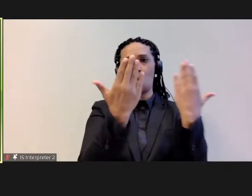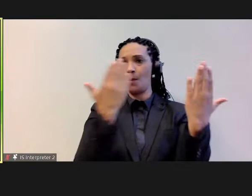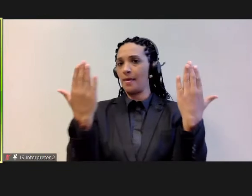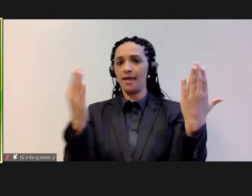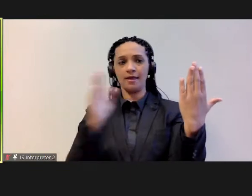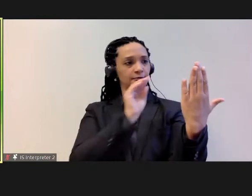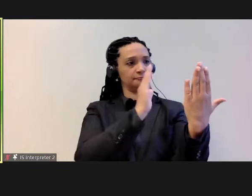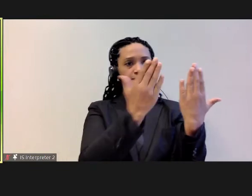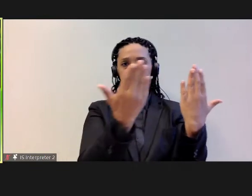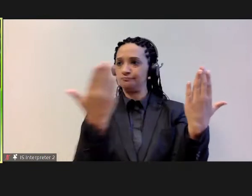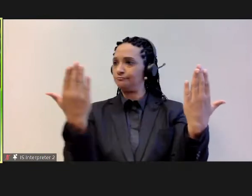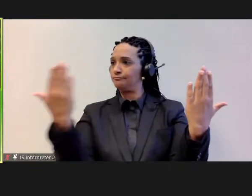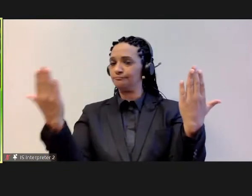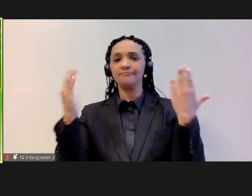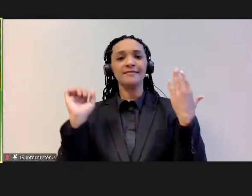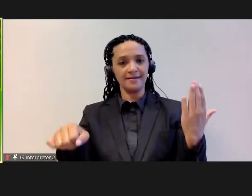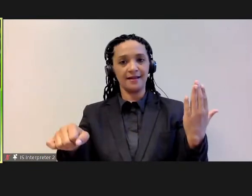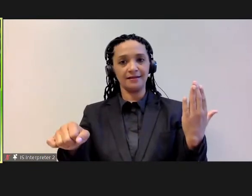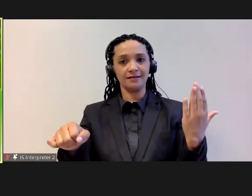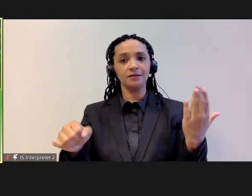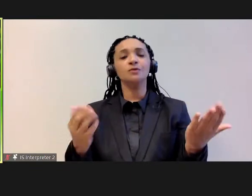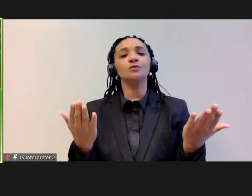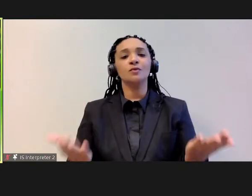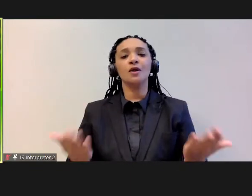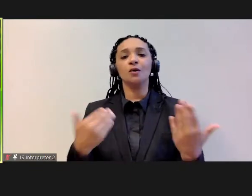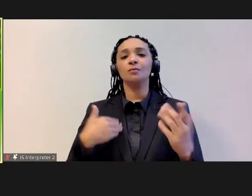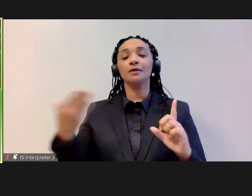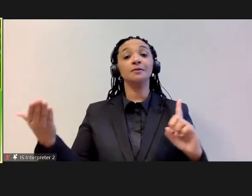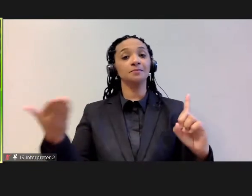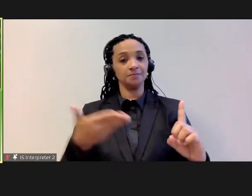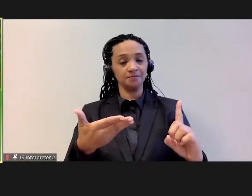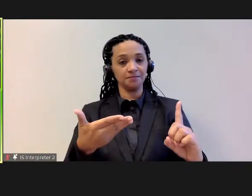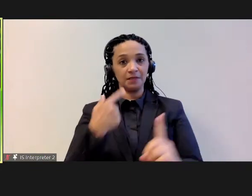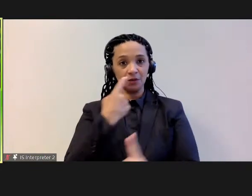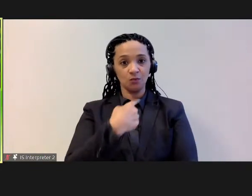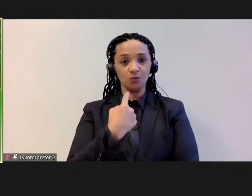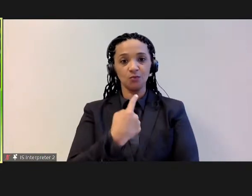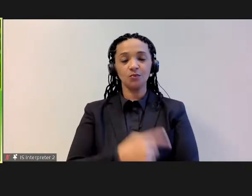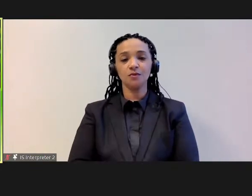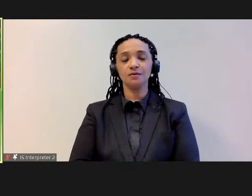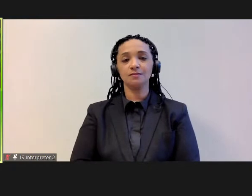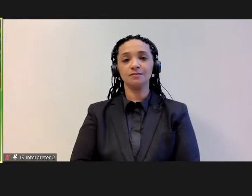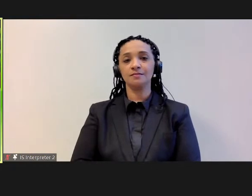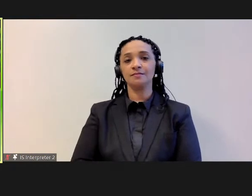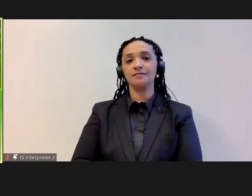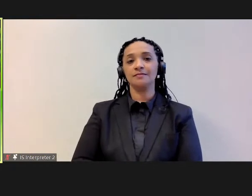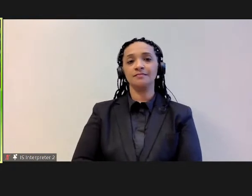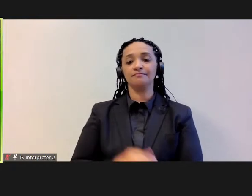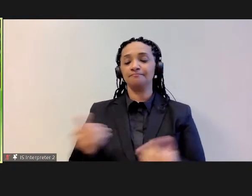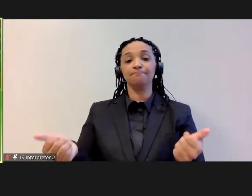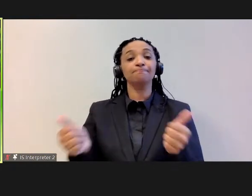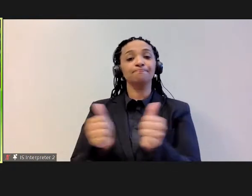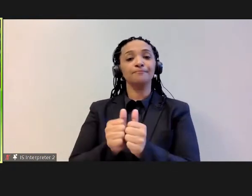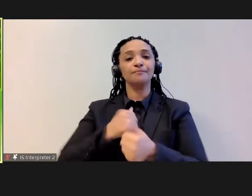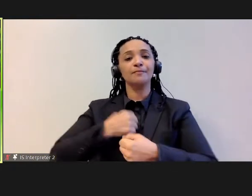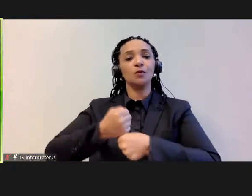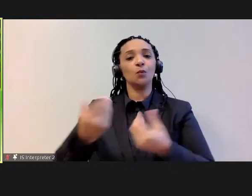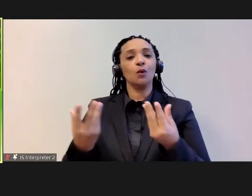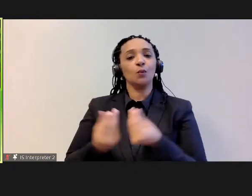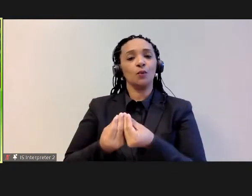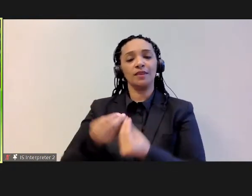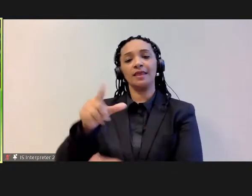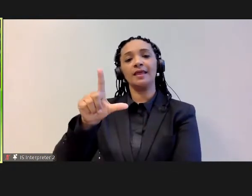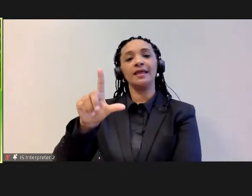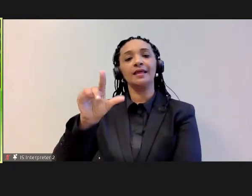So let me pass the floor to my colleague, Lydia, who is